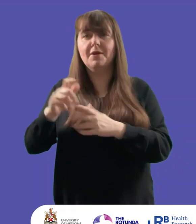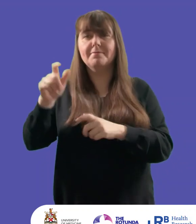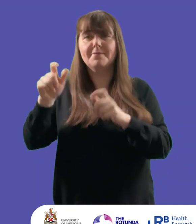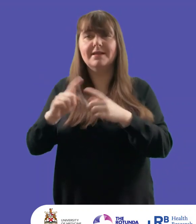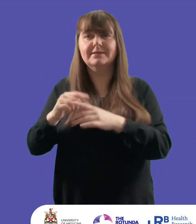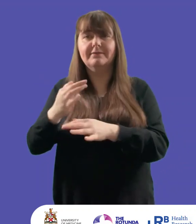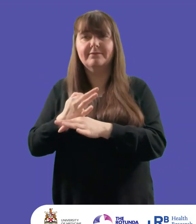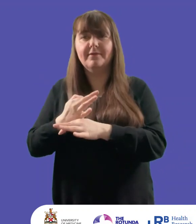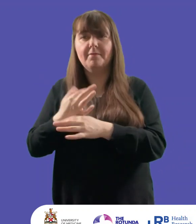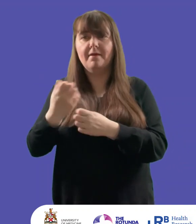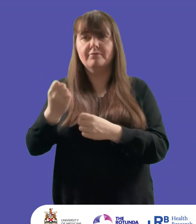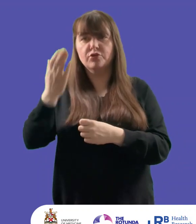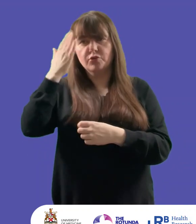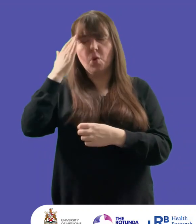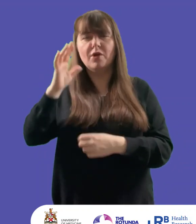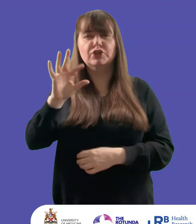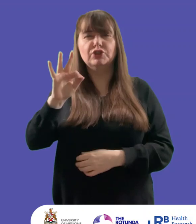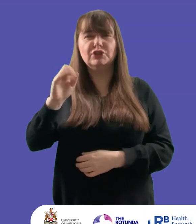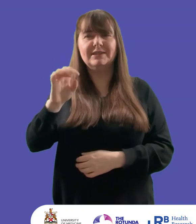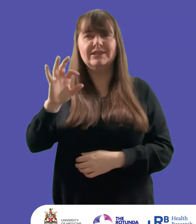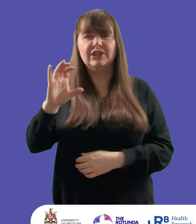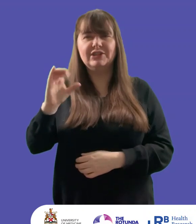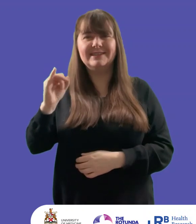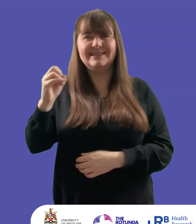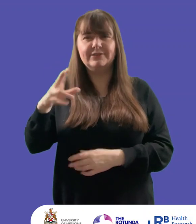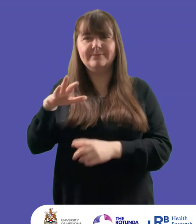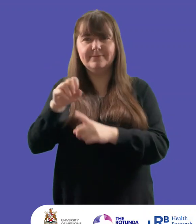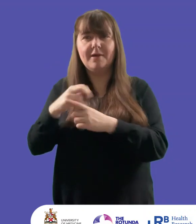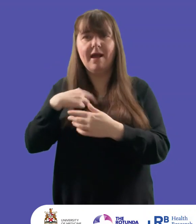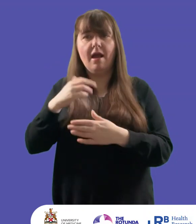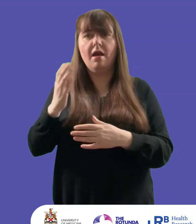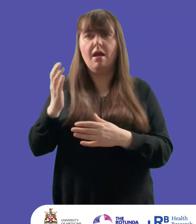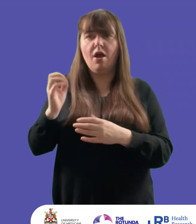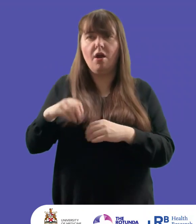families who already have a known genetic diagnosis, and we can offer